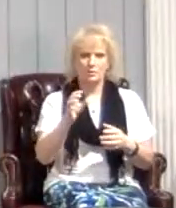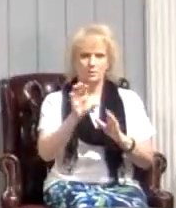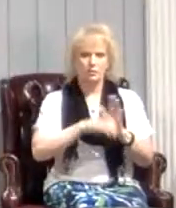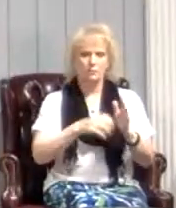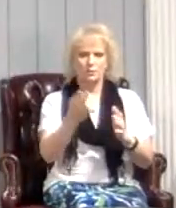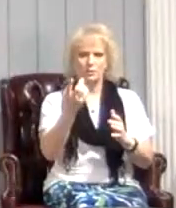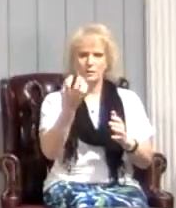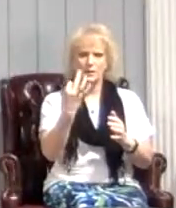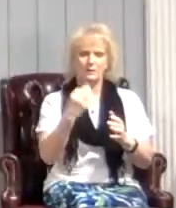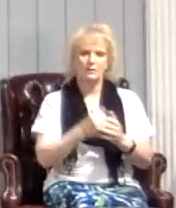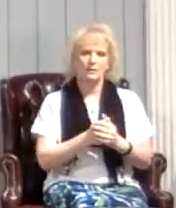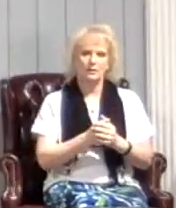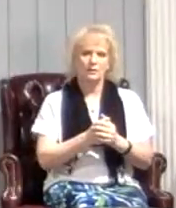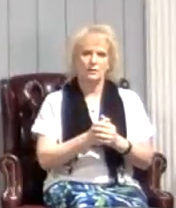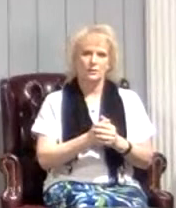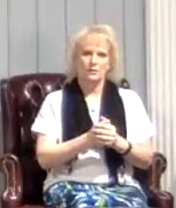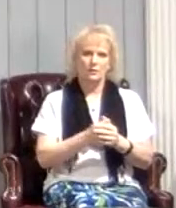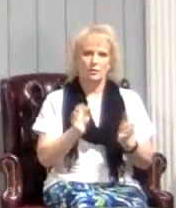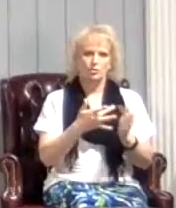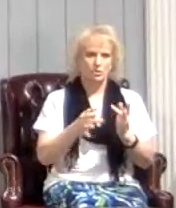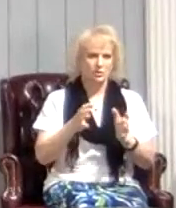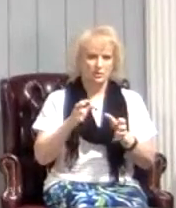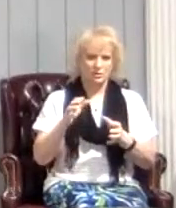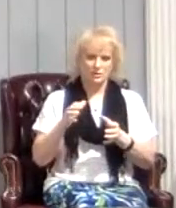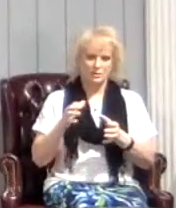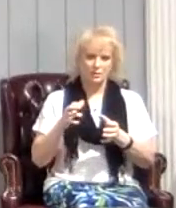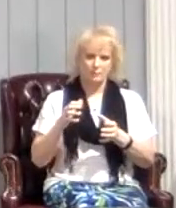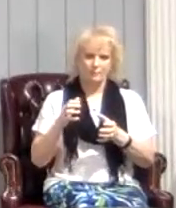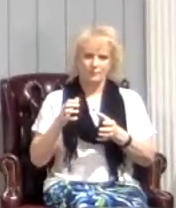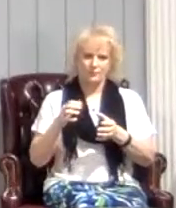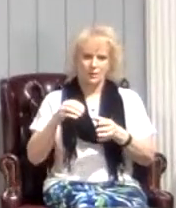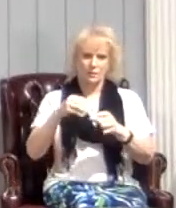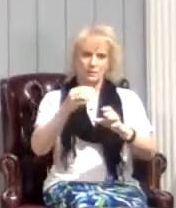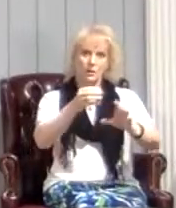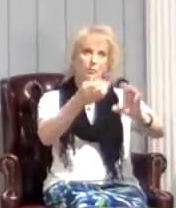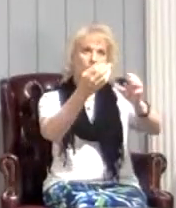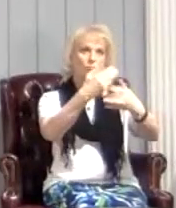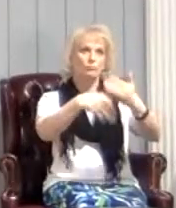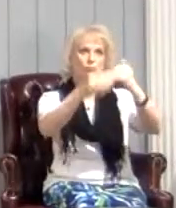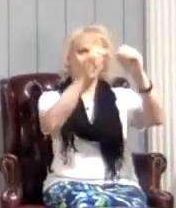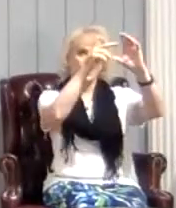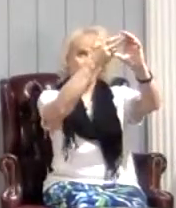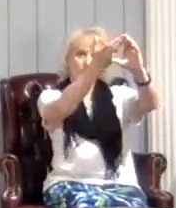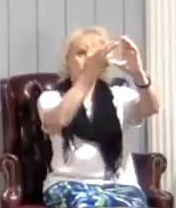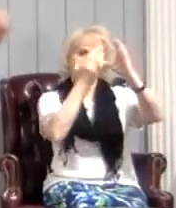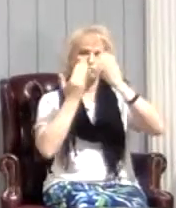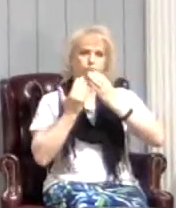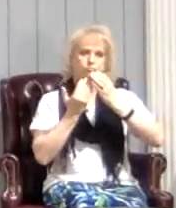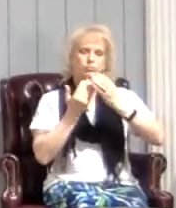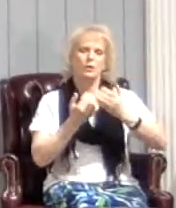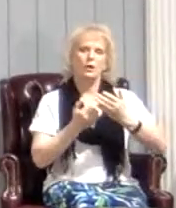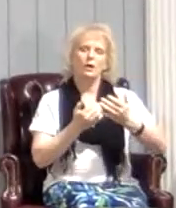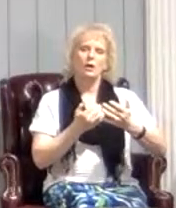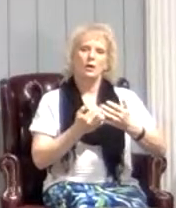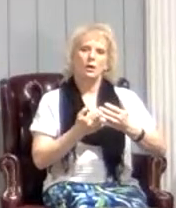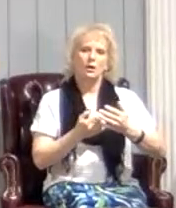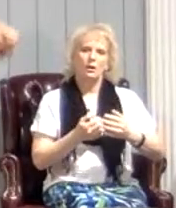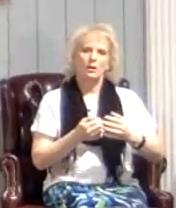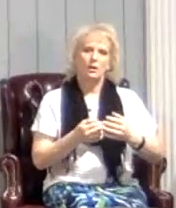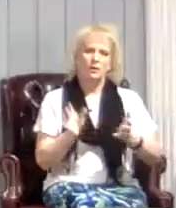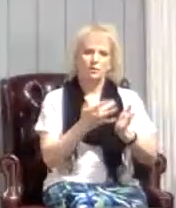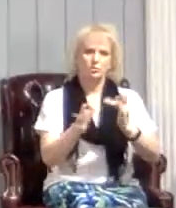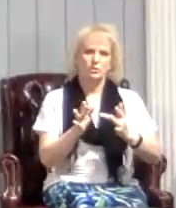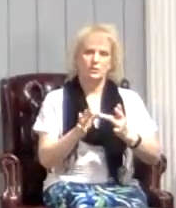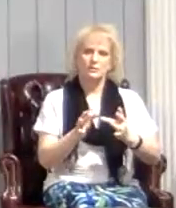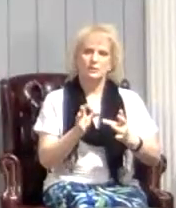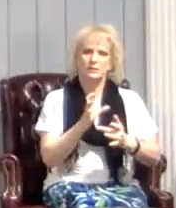heaven following him. The Bible says, you know, there's going to be the armies of Antichrist gathered together in the Valley of Megiddo. They're going to withstand